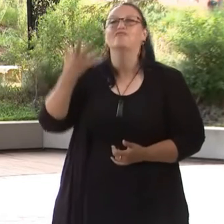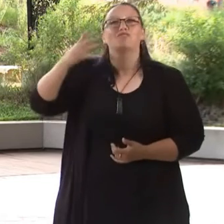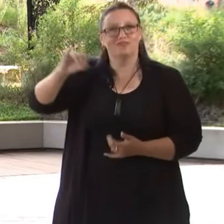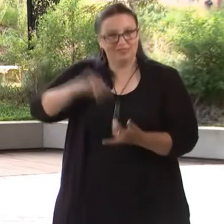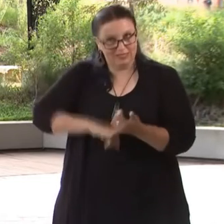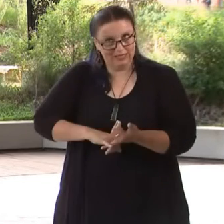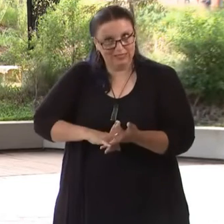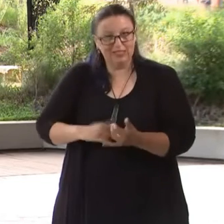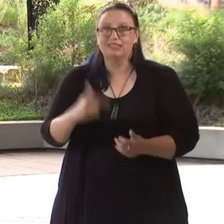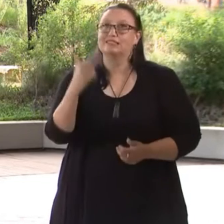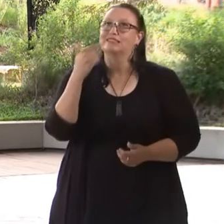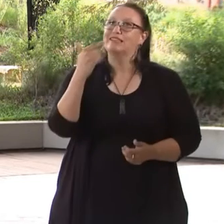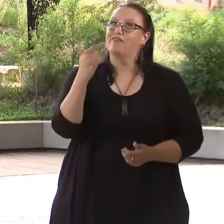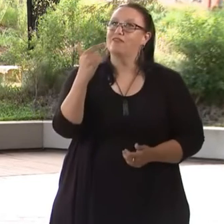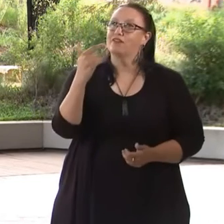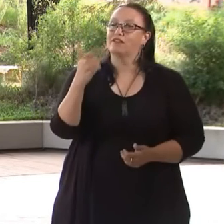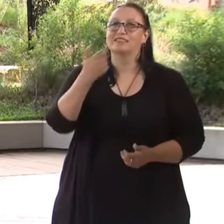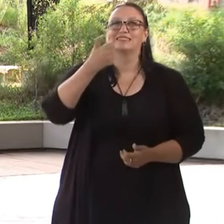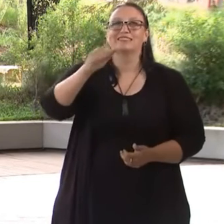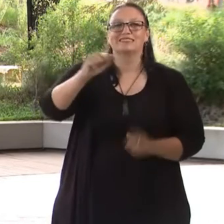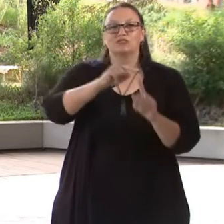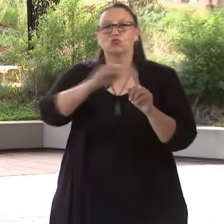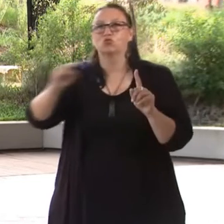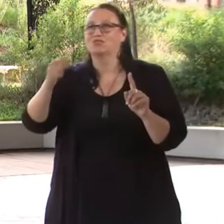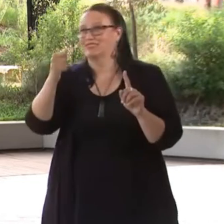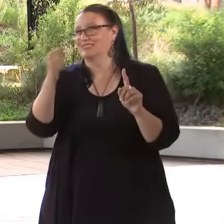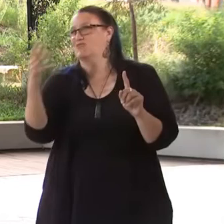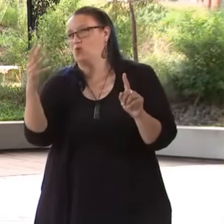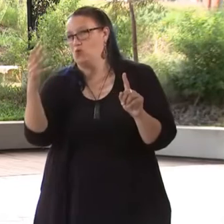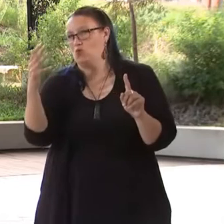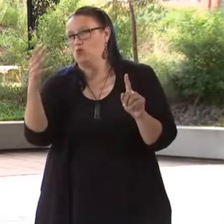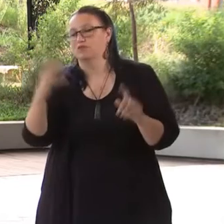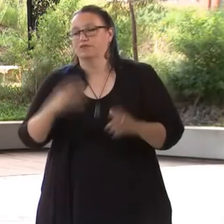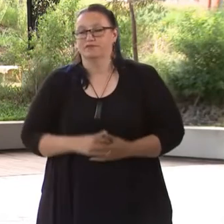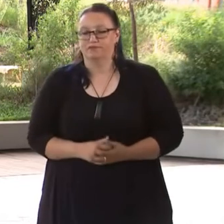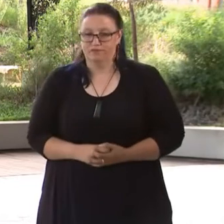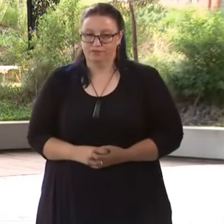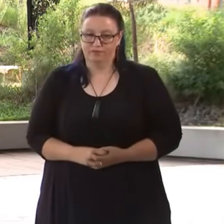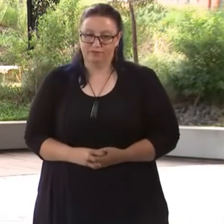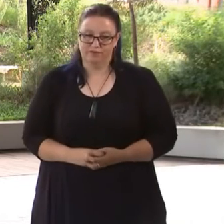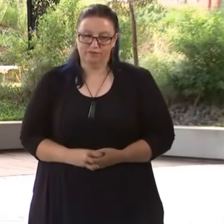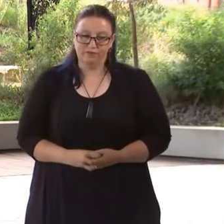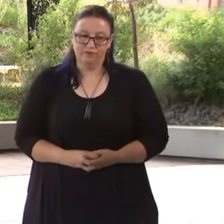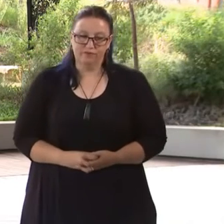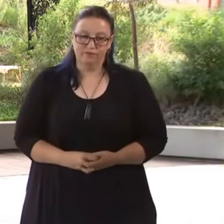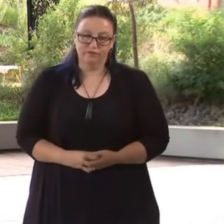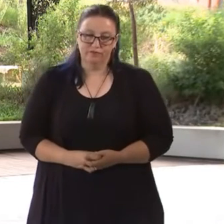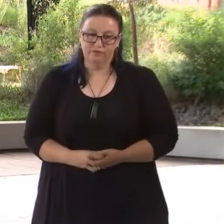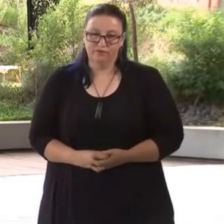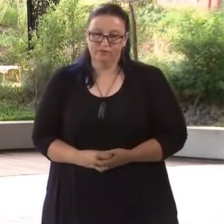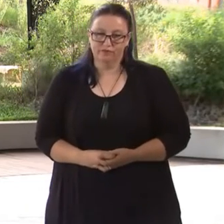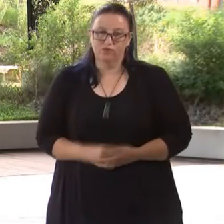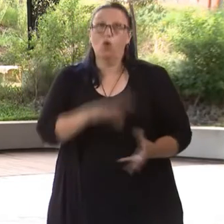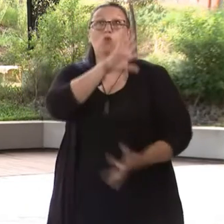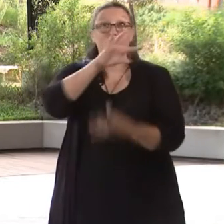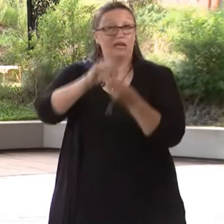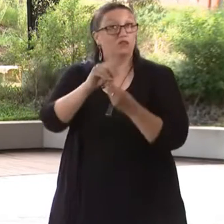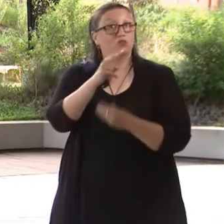and 7 were aged between 60 and 64 years. So of the 28 who